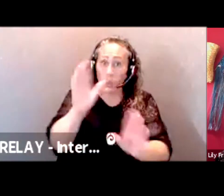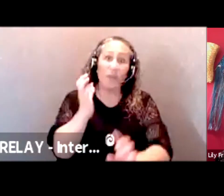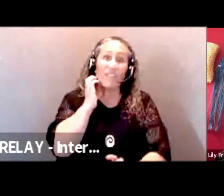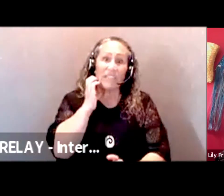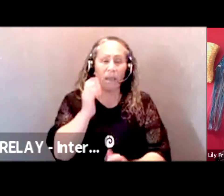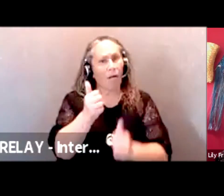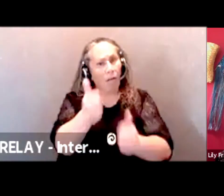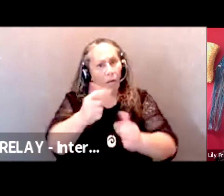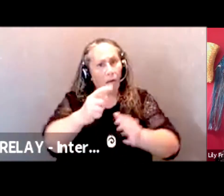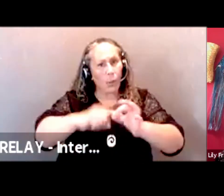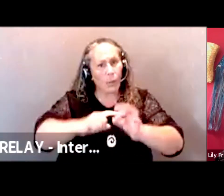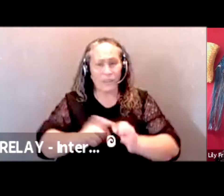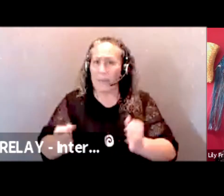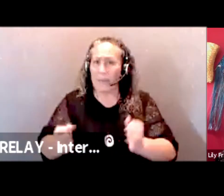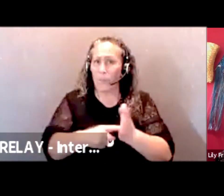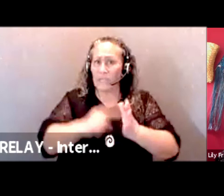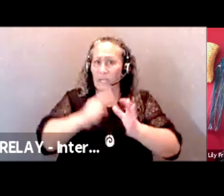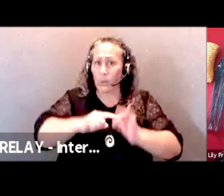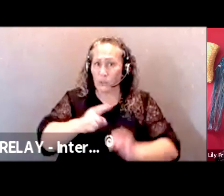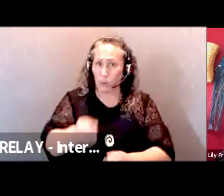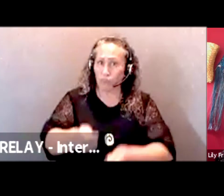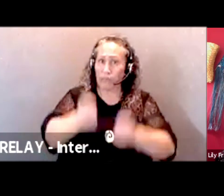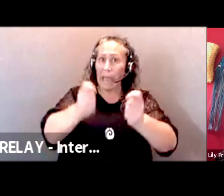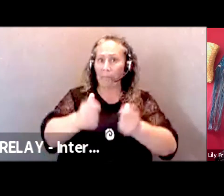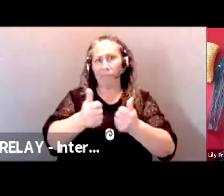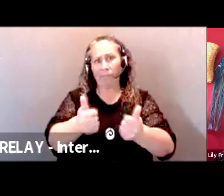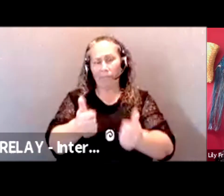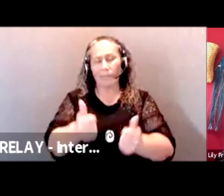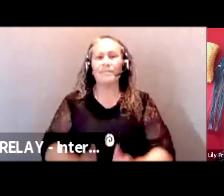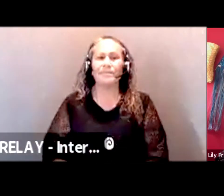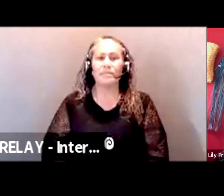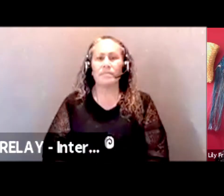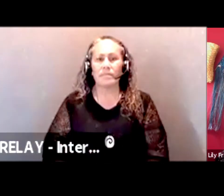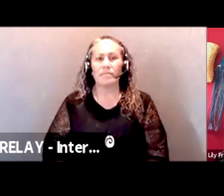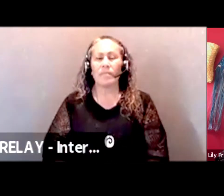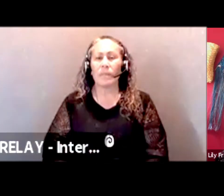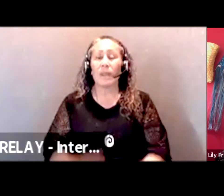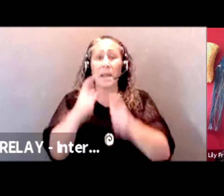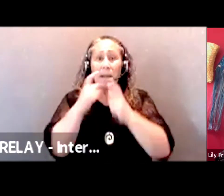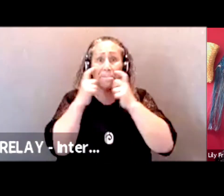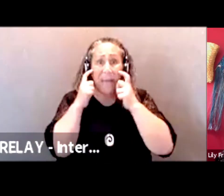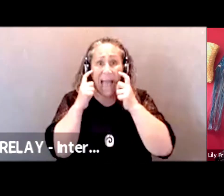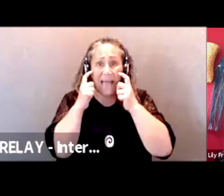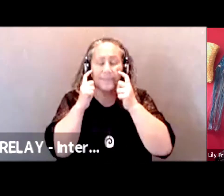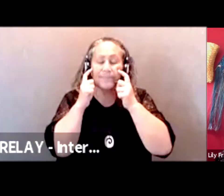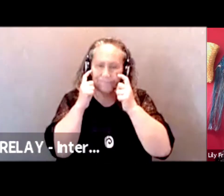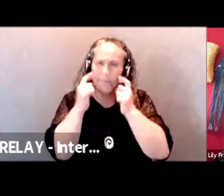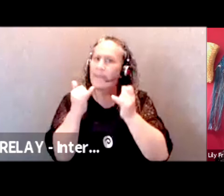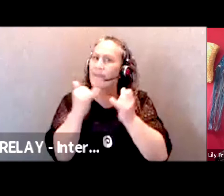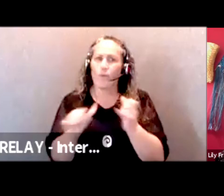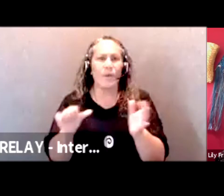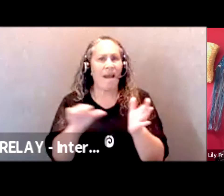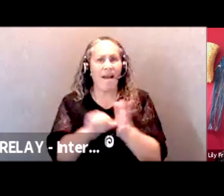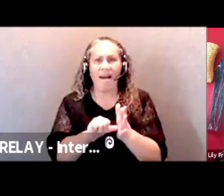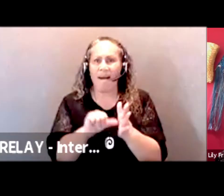questions, important questions. I know the masks are really hard if